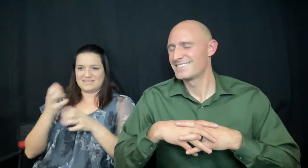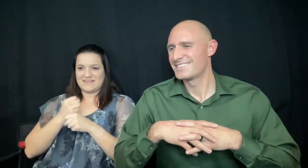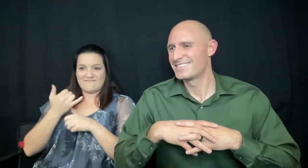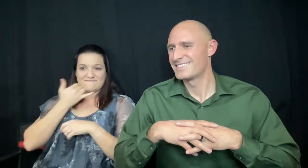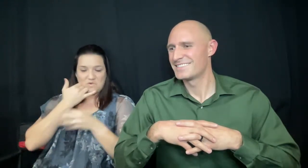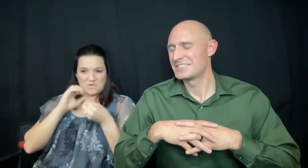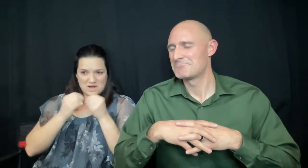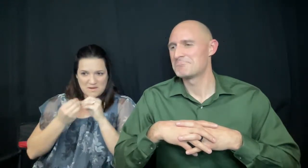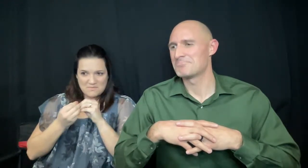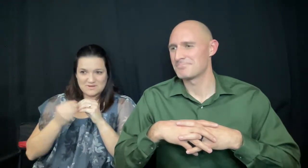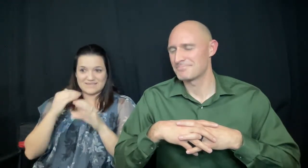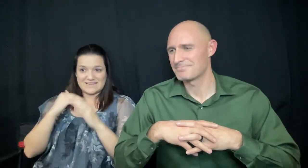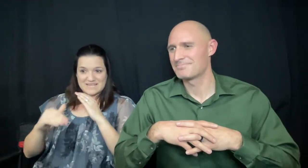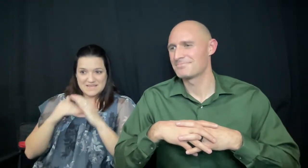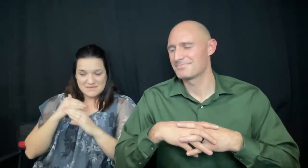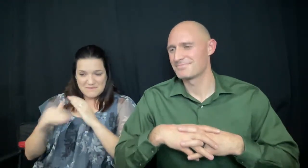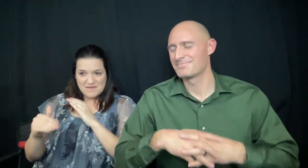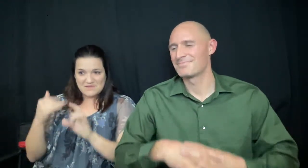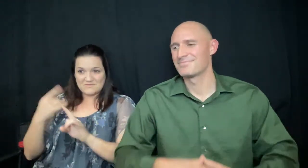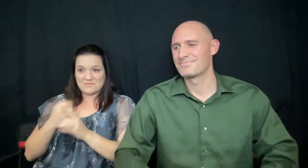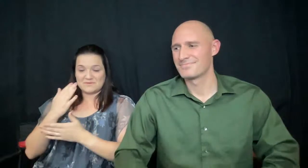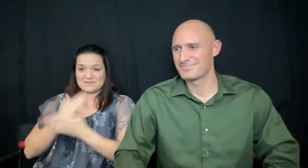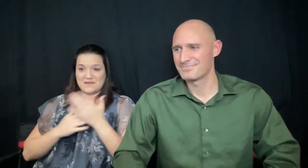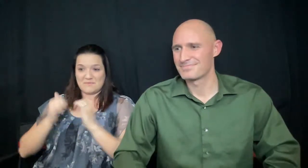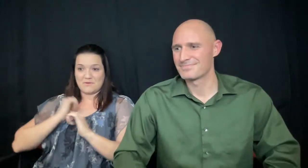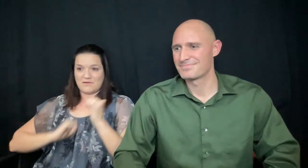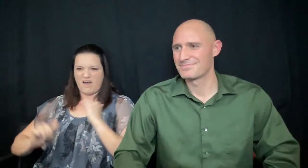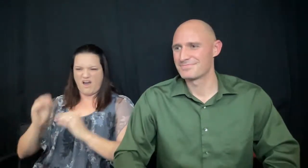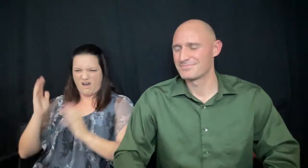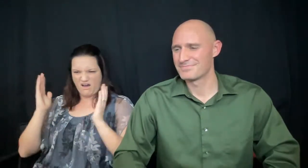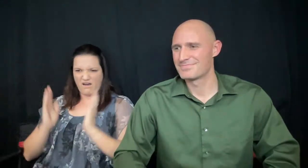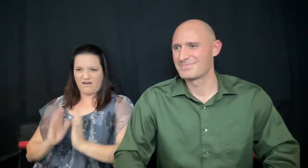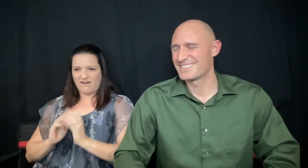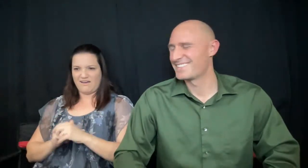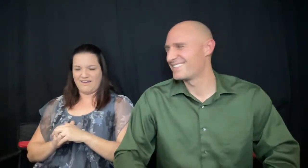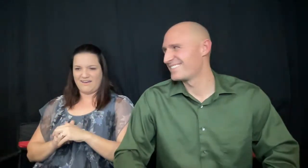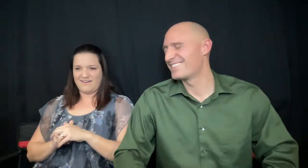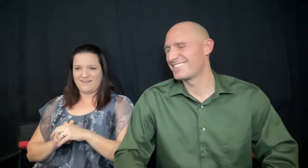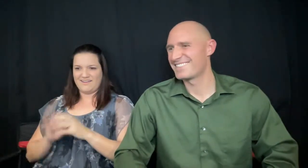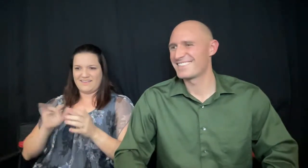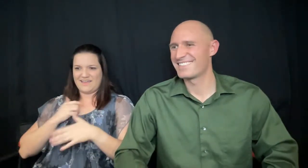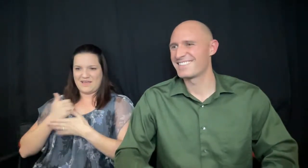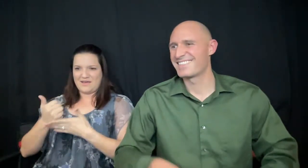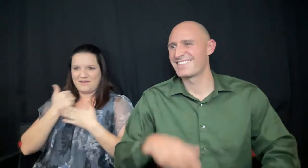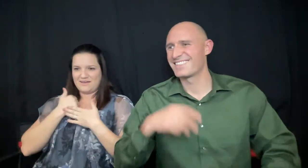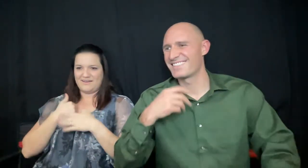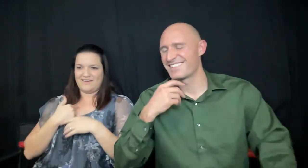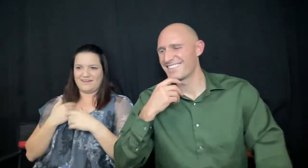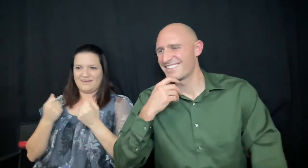and email addresses from some of the actors. So that's going to help me out a lot. Also,